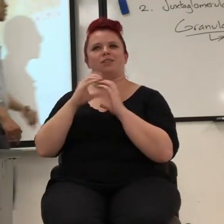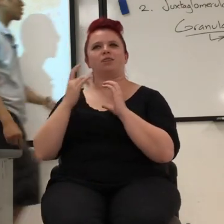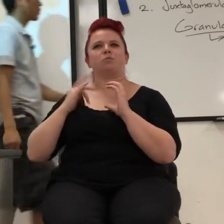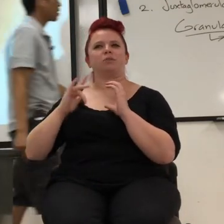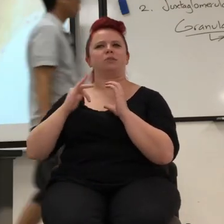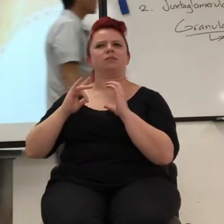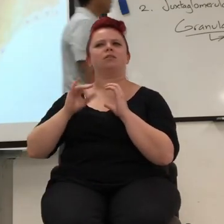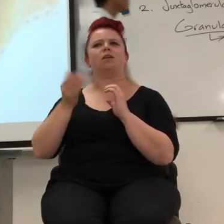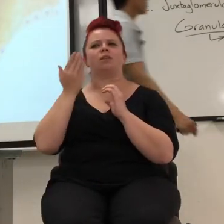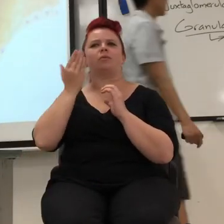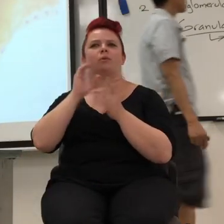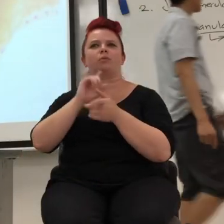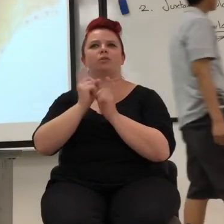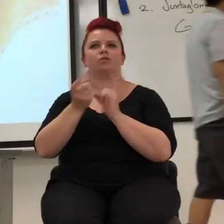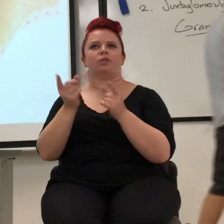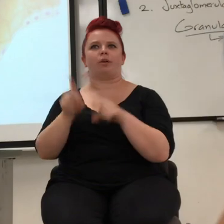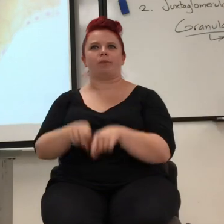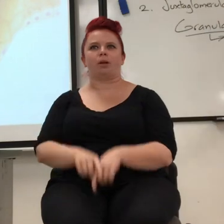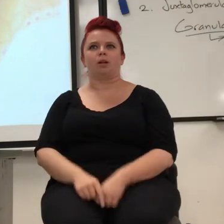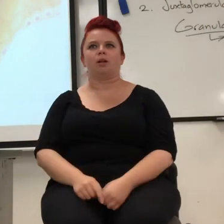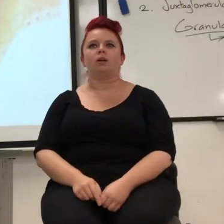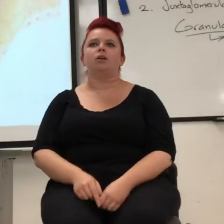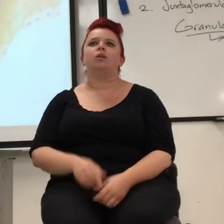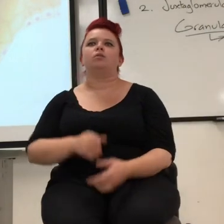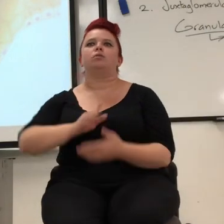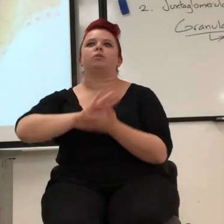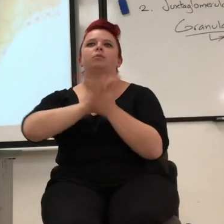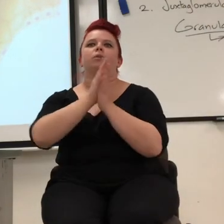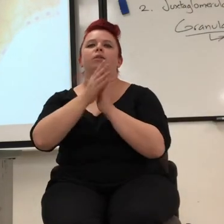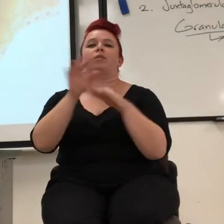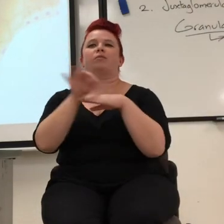cells or juxtaglomerular cells function as baroreceptors.